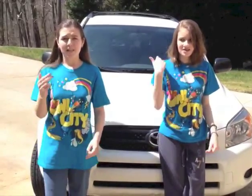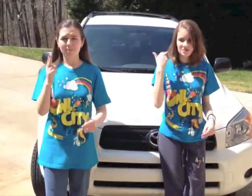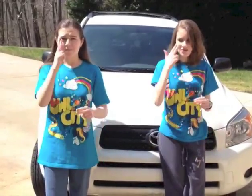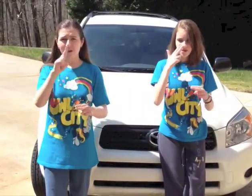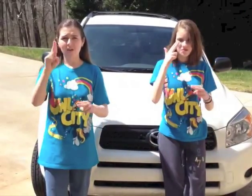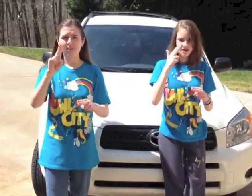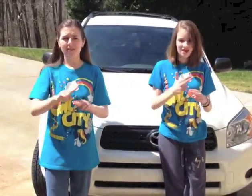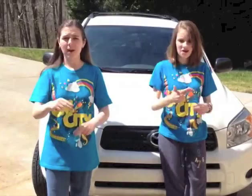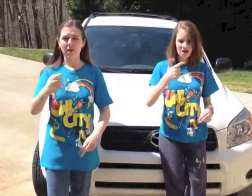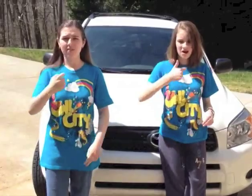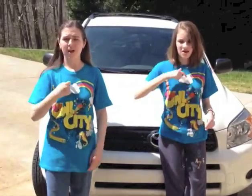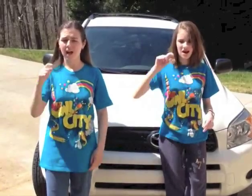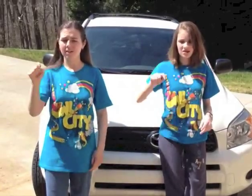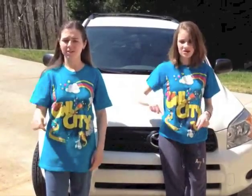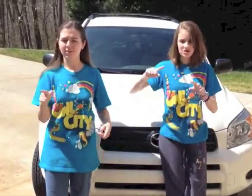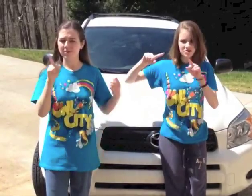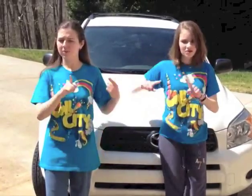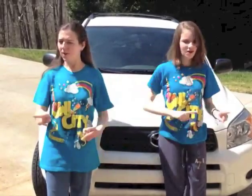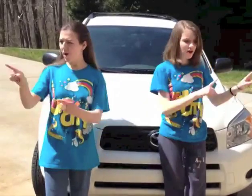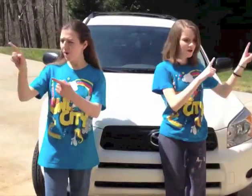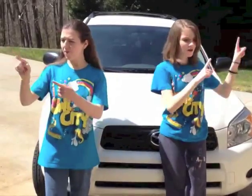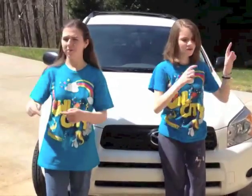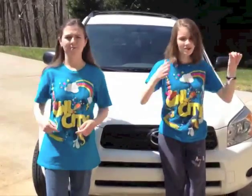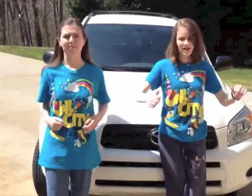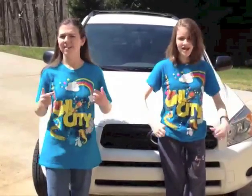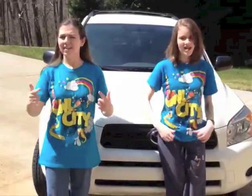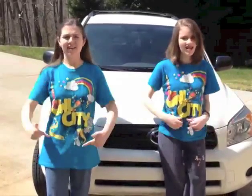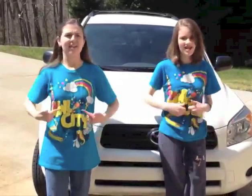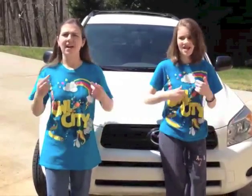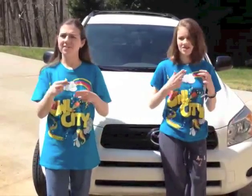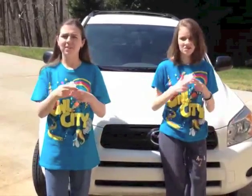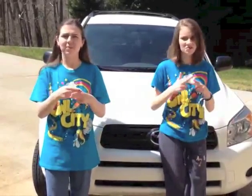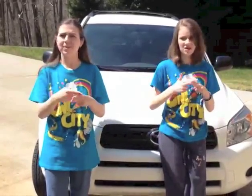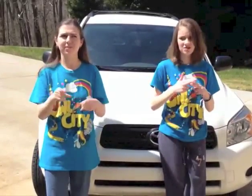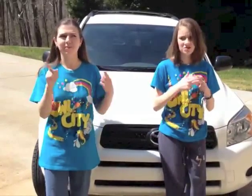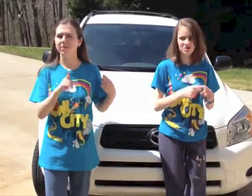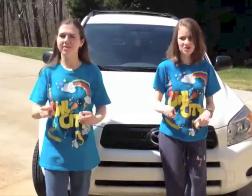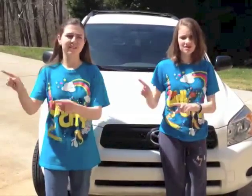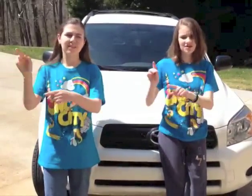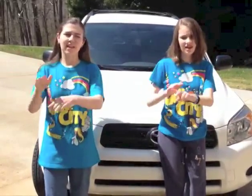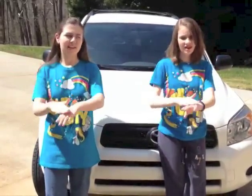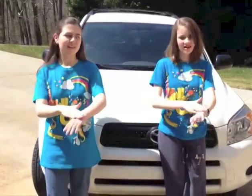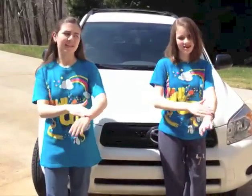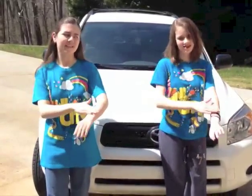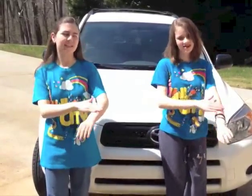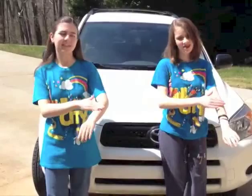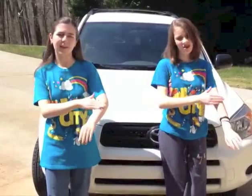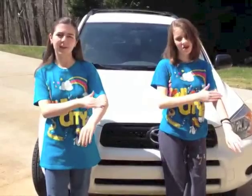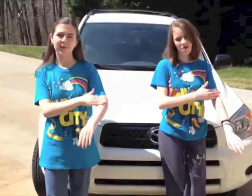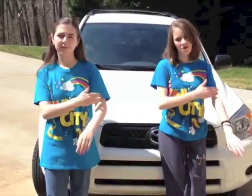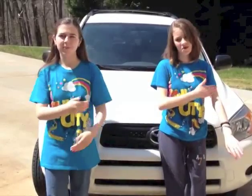It's been fun but now I've got to go Life is way too short to take it slow